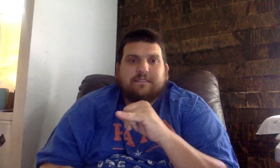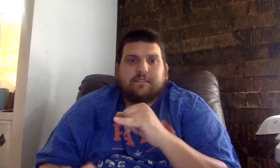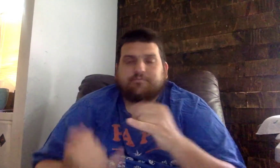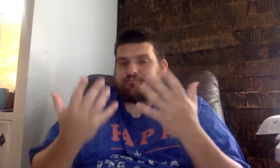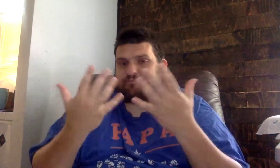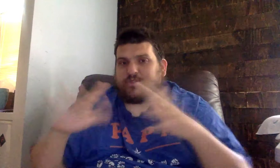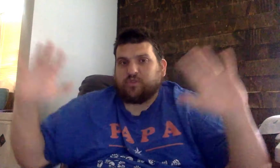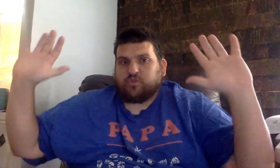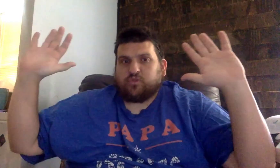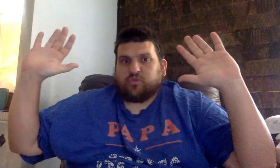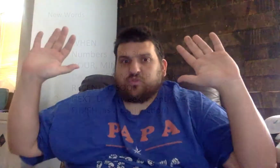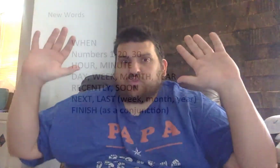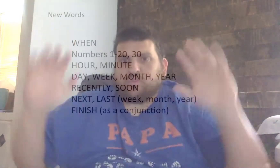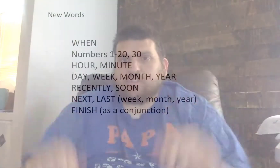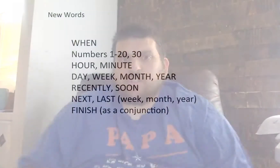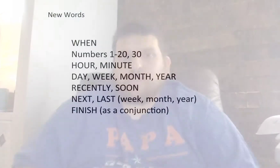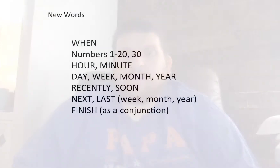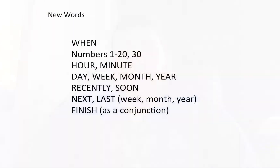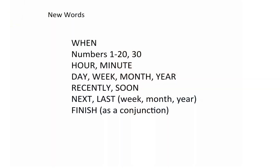last, finish.